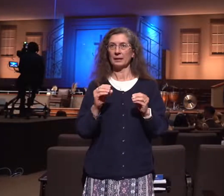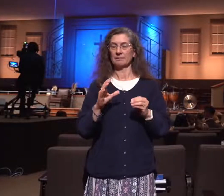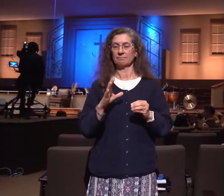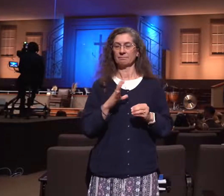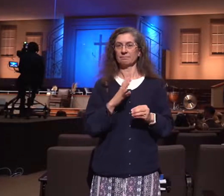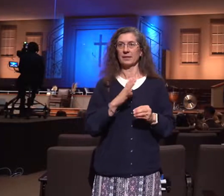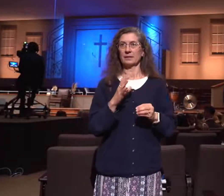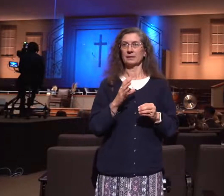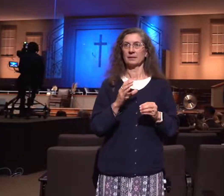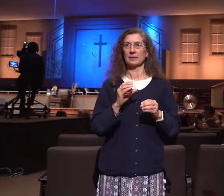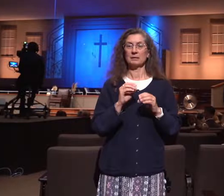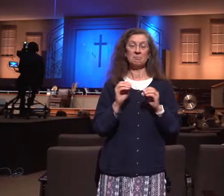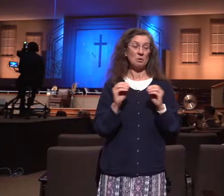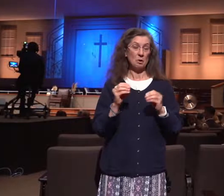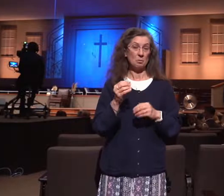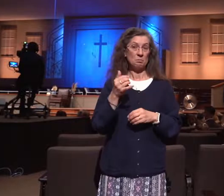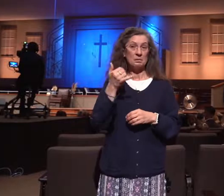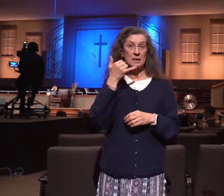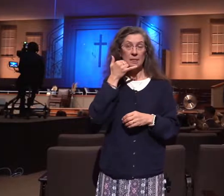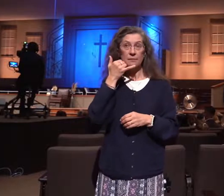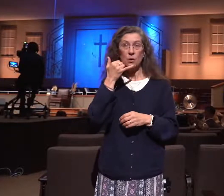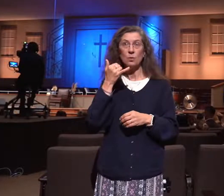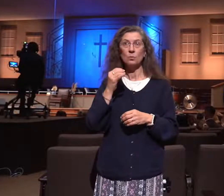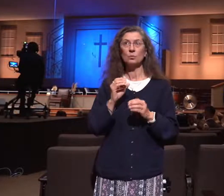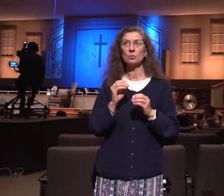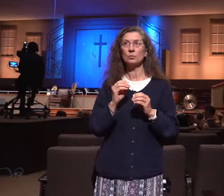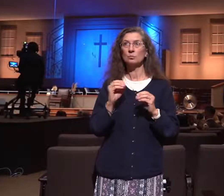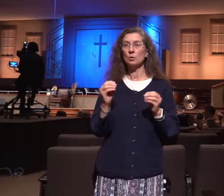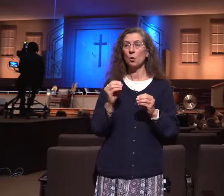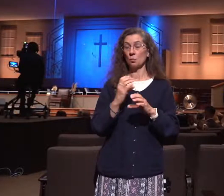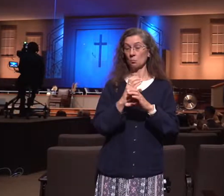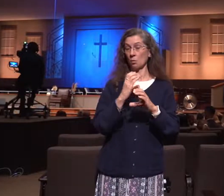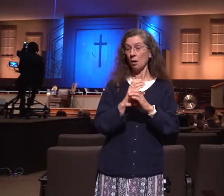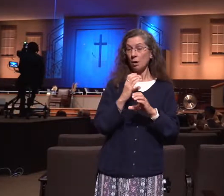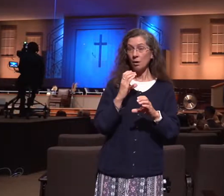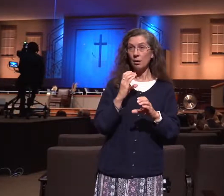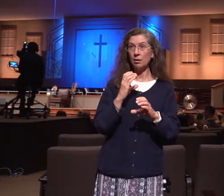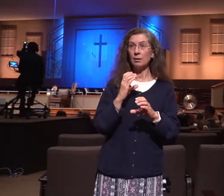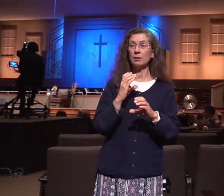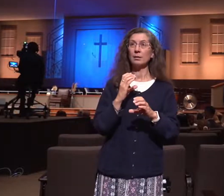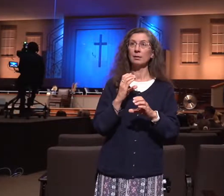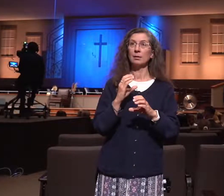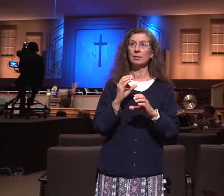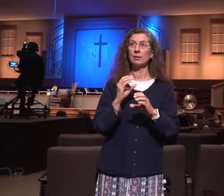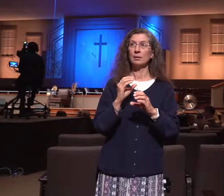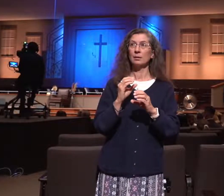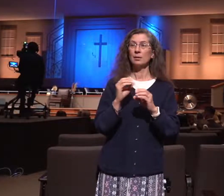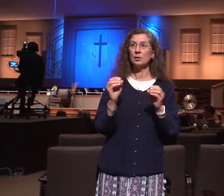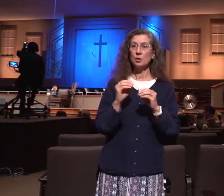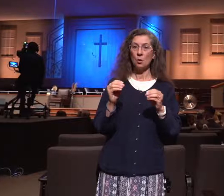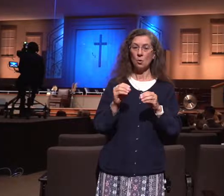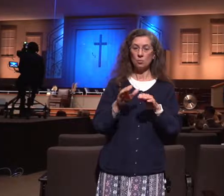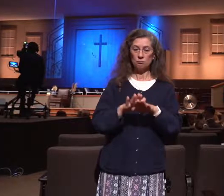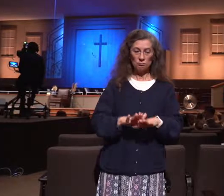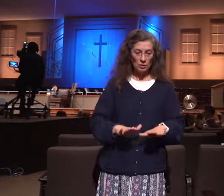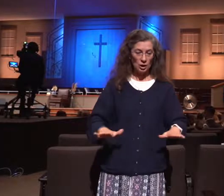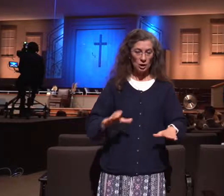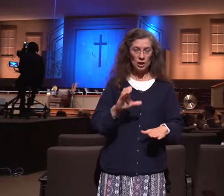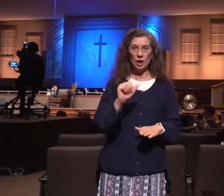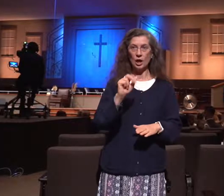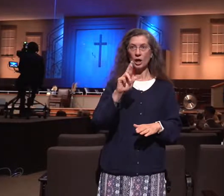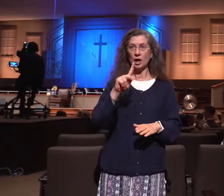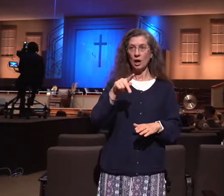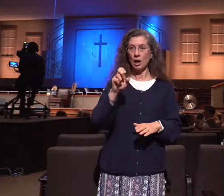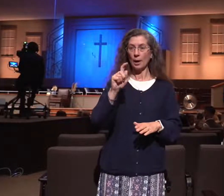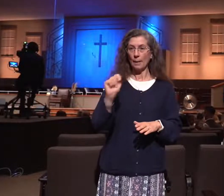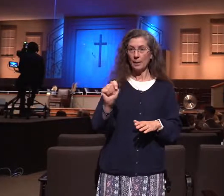We had no telephone. We had no automobile. We had no wall-to-wall carpet. We didn't even